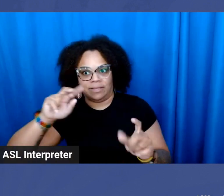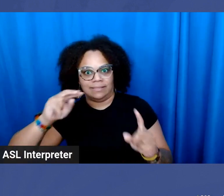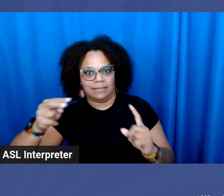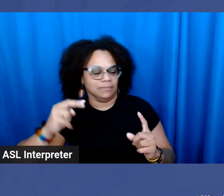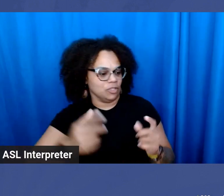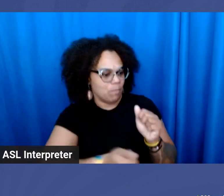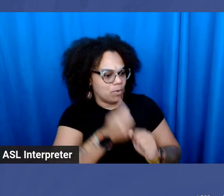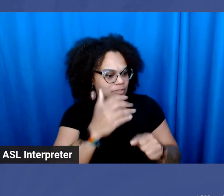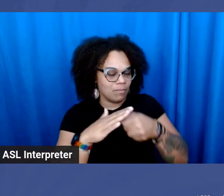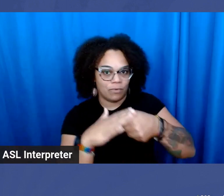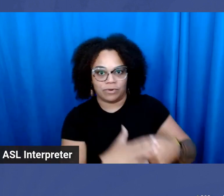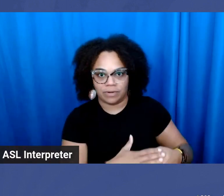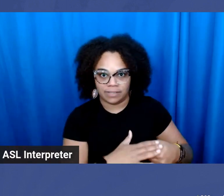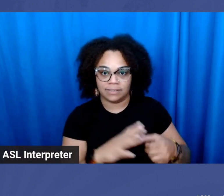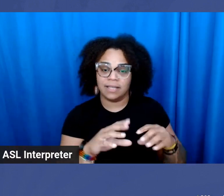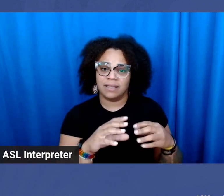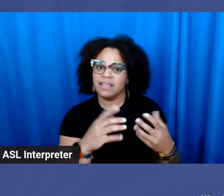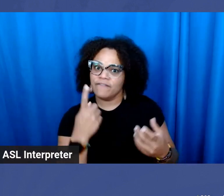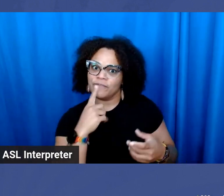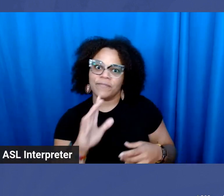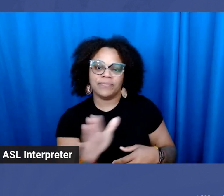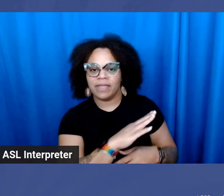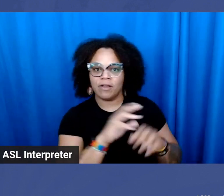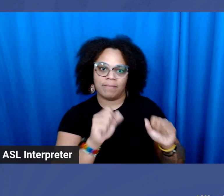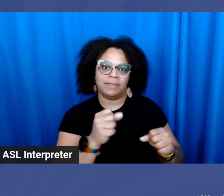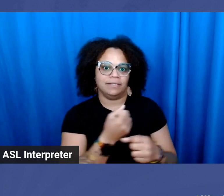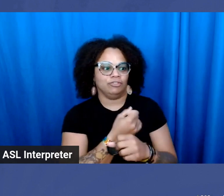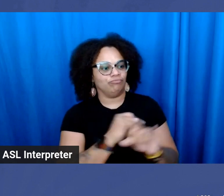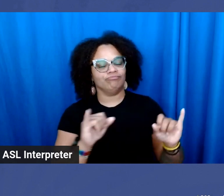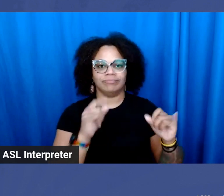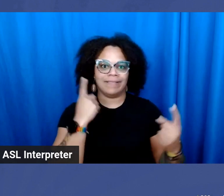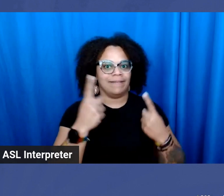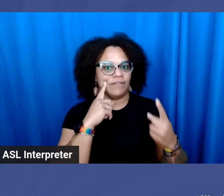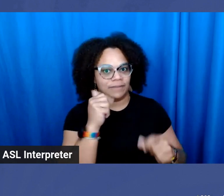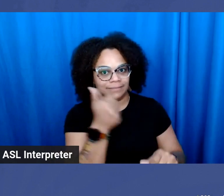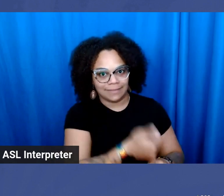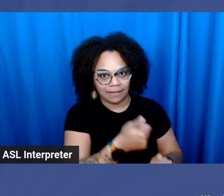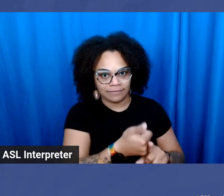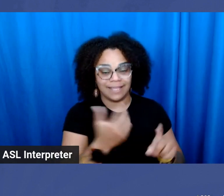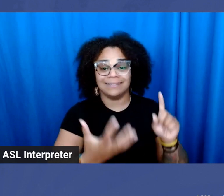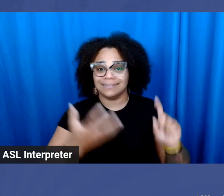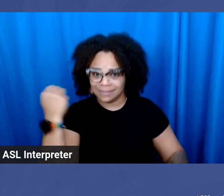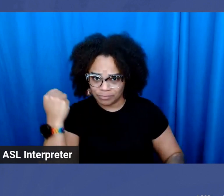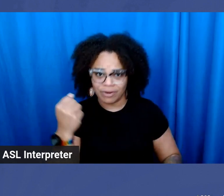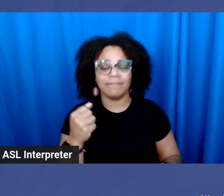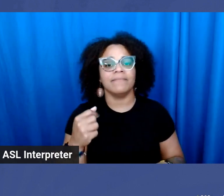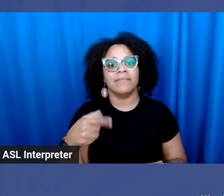for the autonomous improvement of their material realities and deprived the leftist movement of